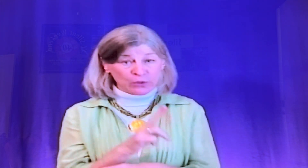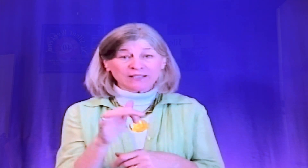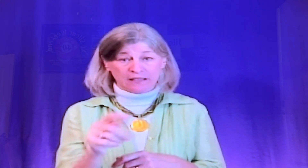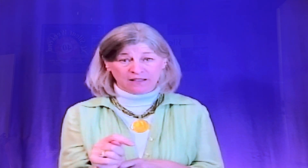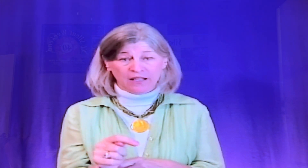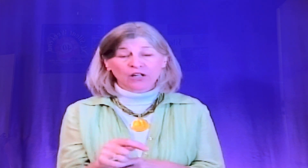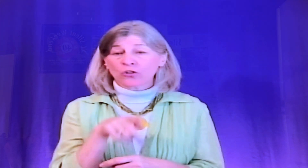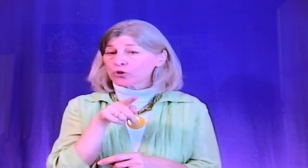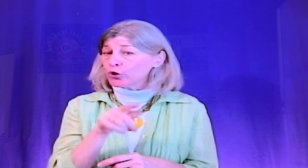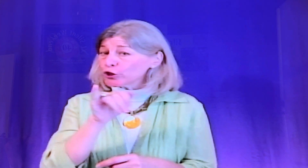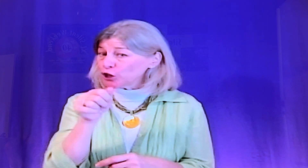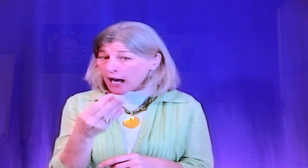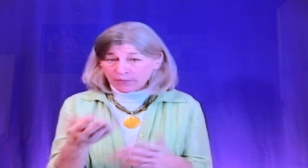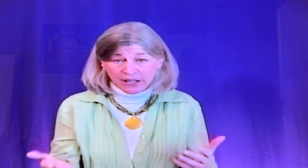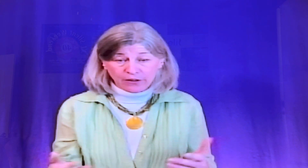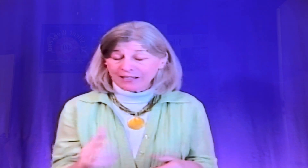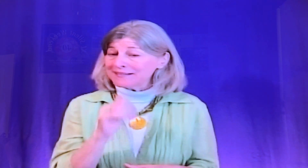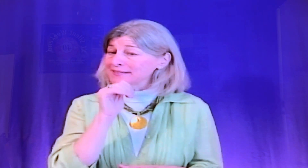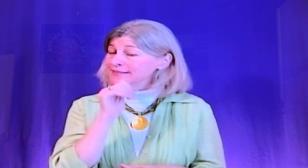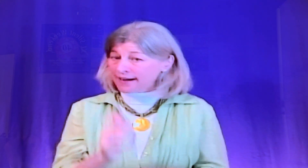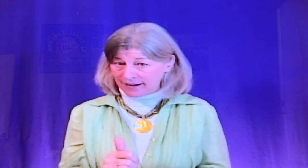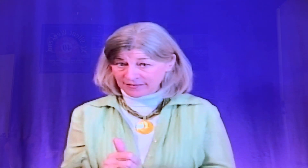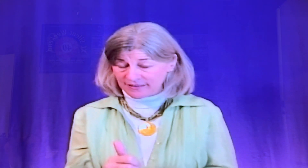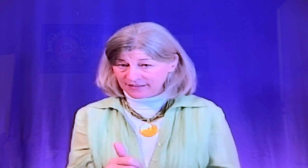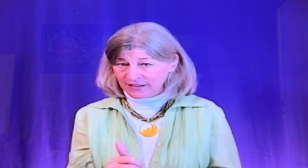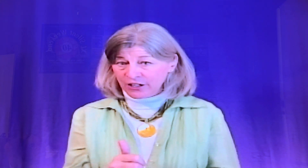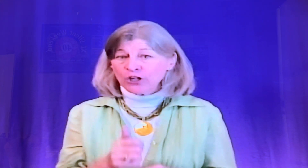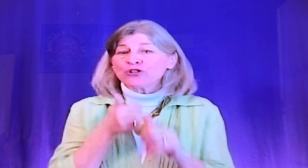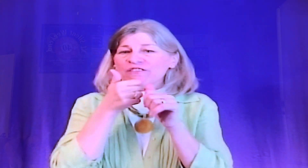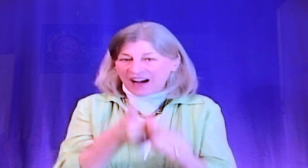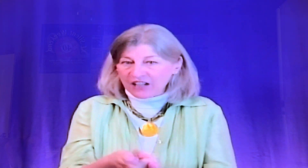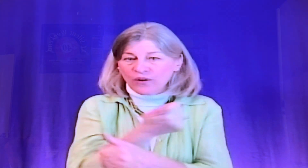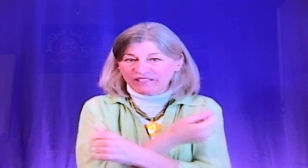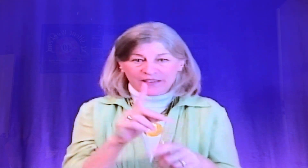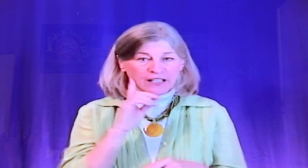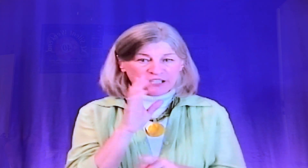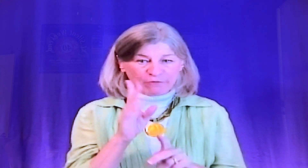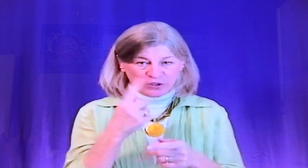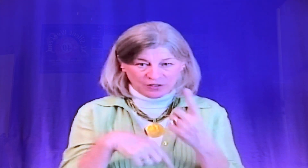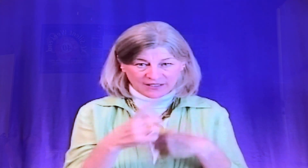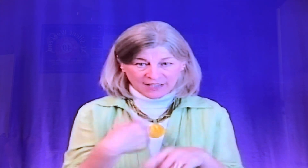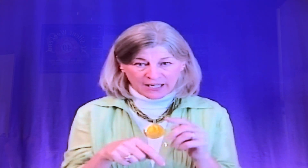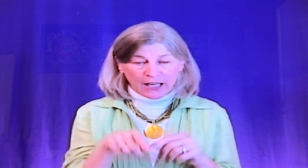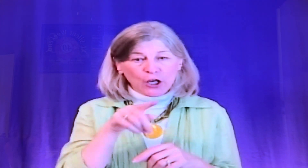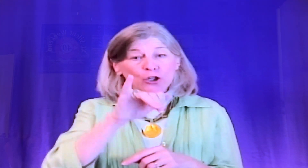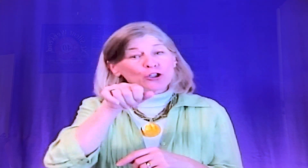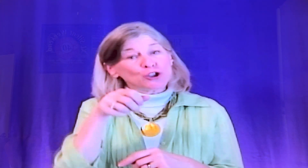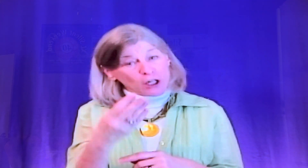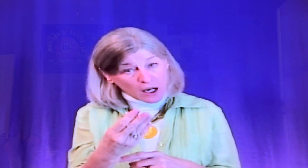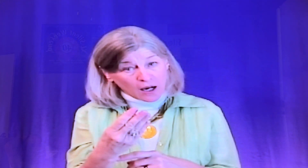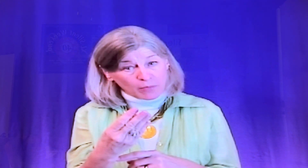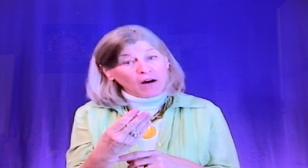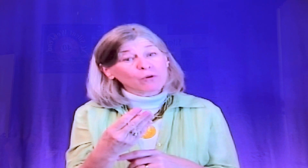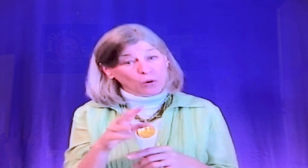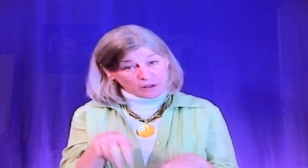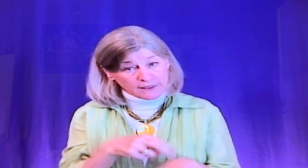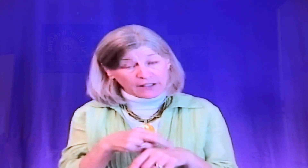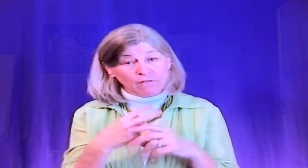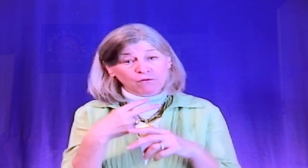it. So your job here is not to follow everything the deaf person is signing. Your job, of course, in